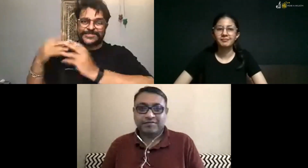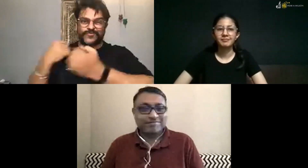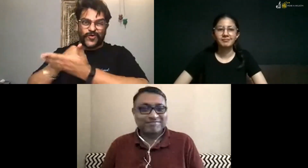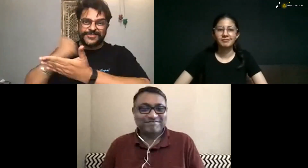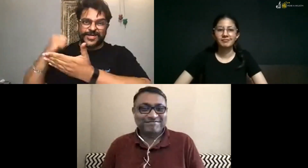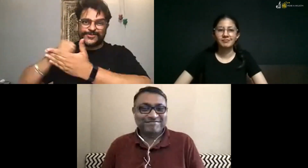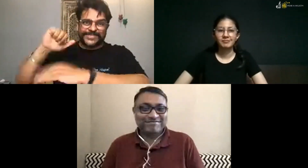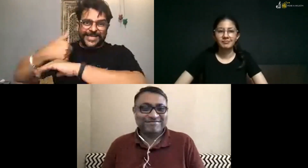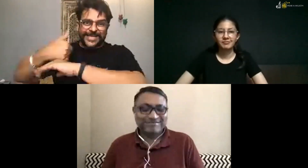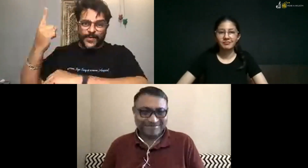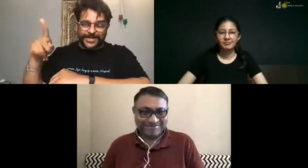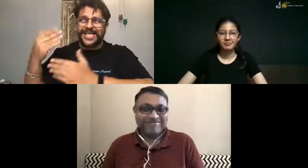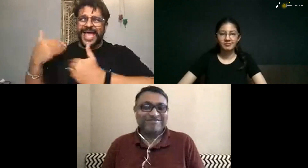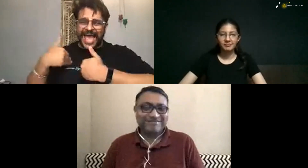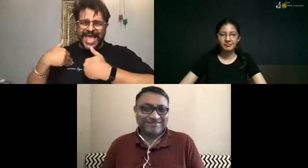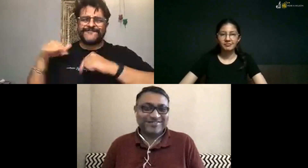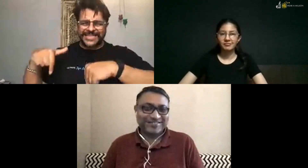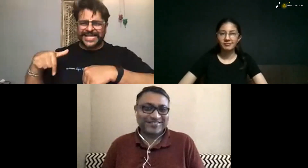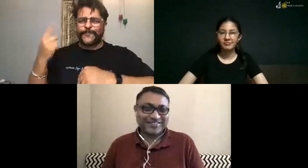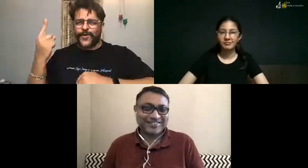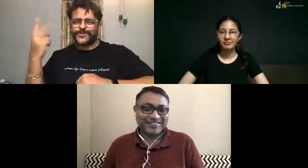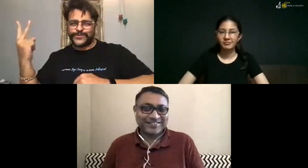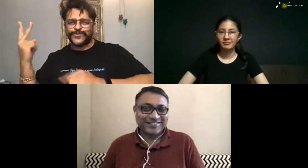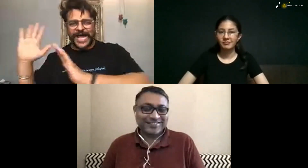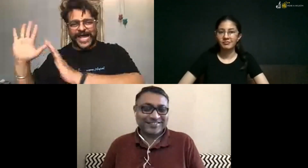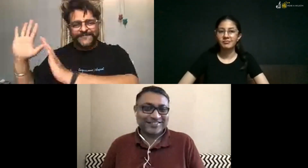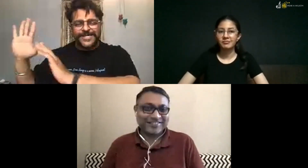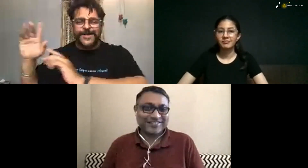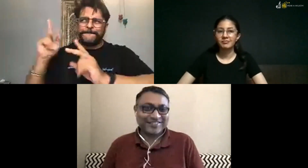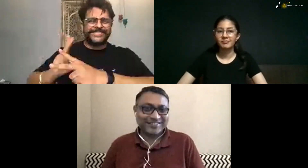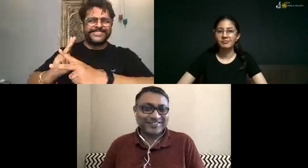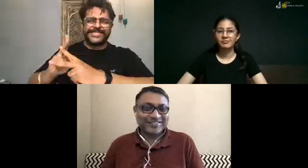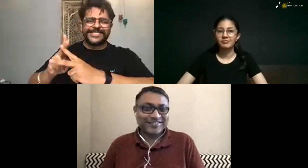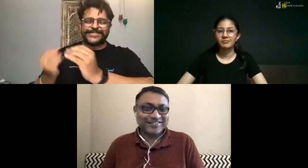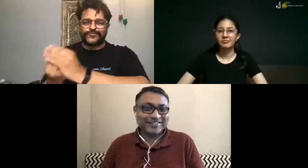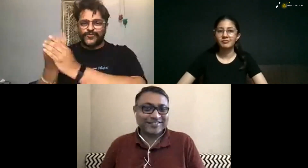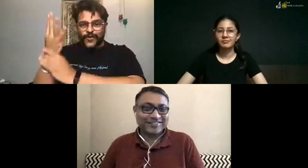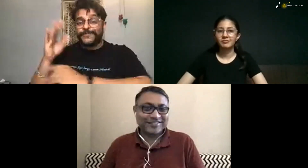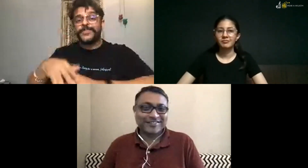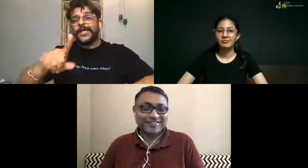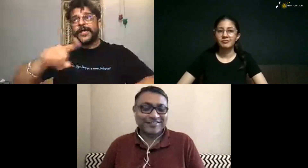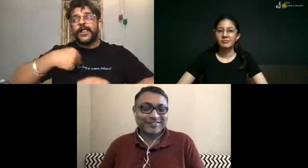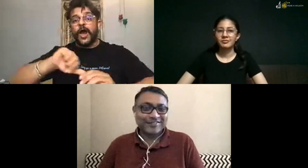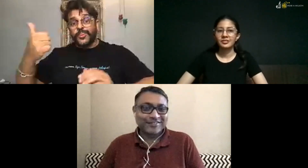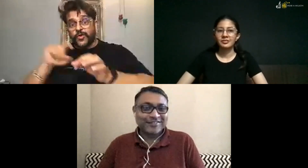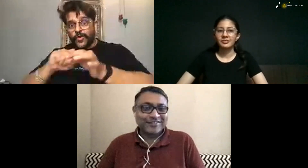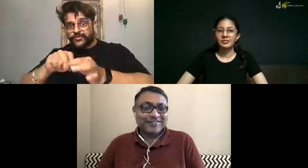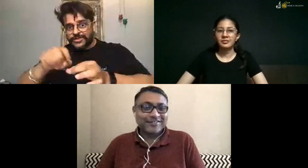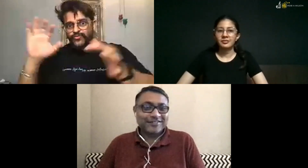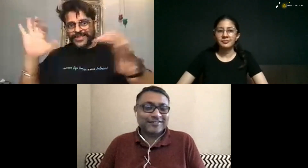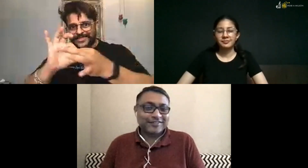US. I worked in the US and I've tried to set up one. I mean, we do hear one or two here, but still, like, it's